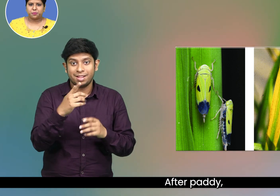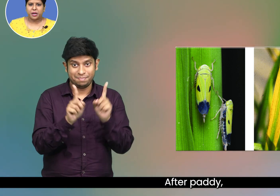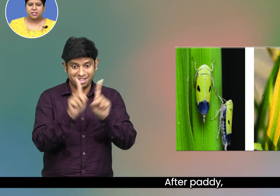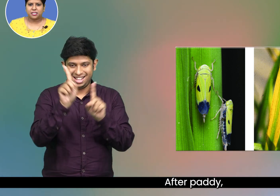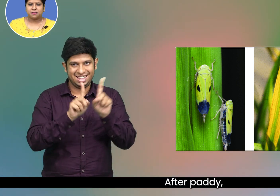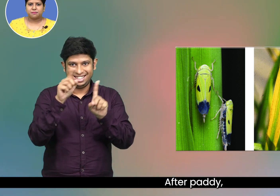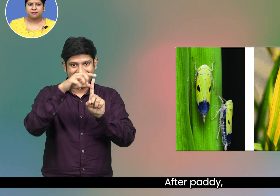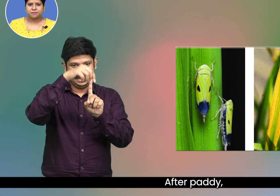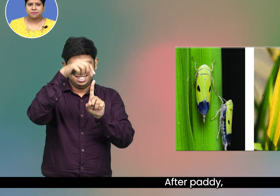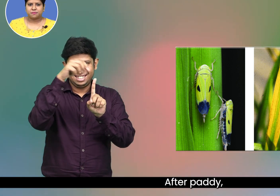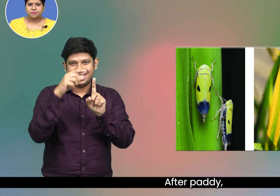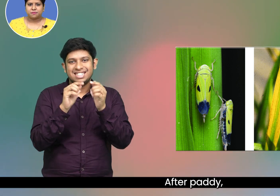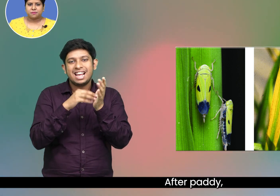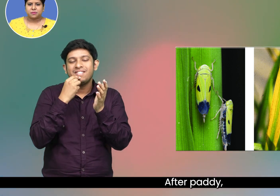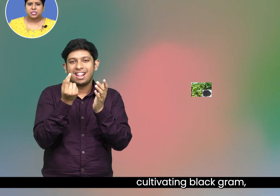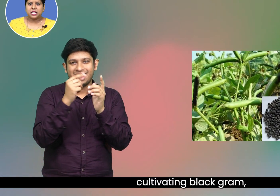After paddy,